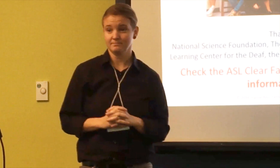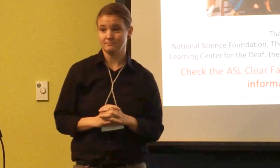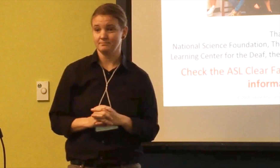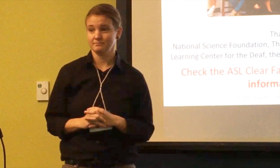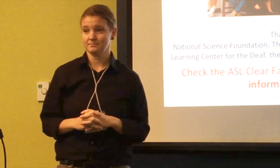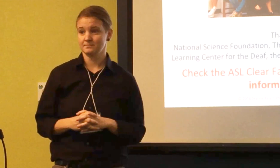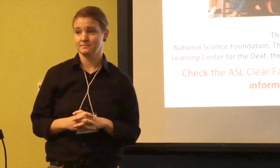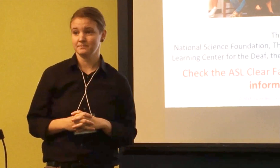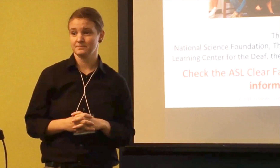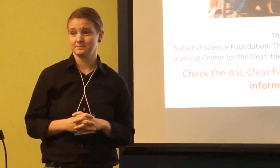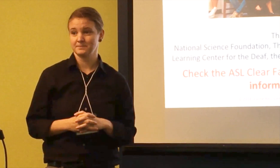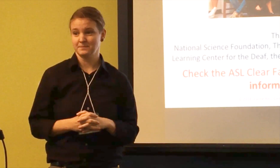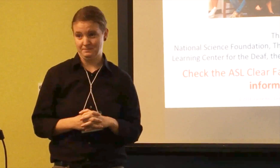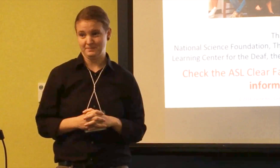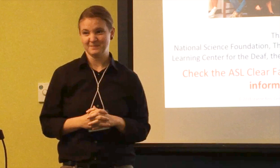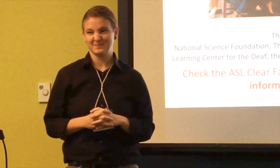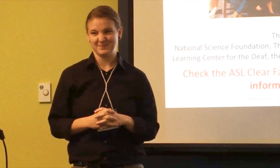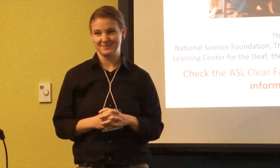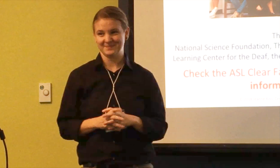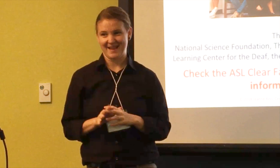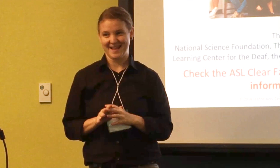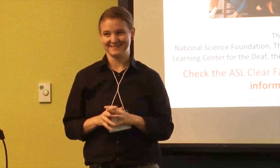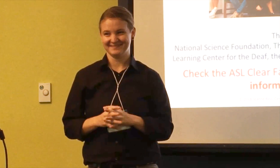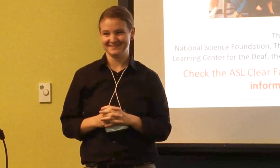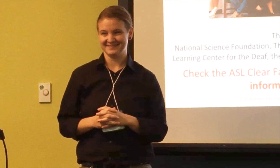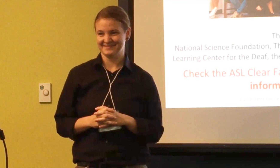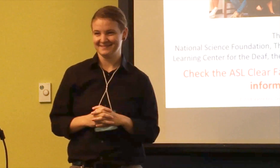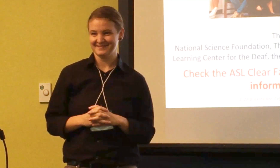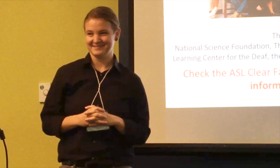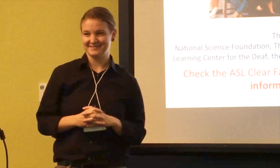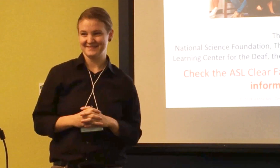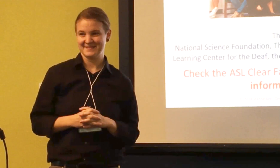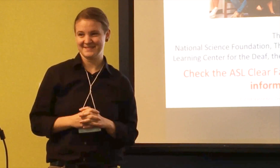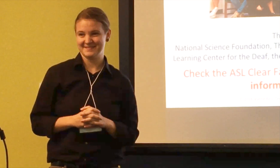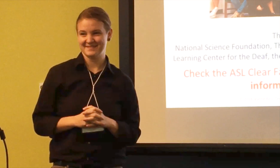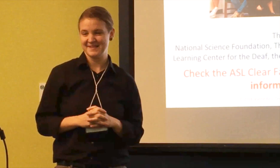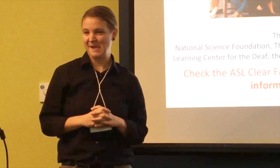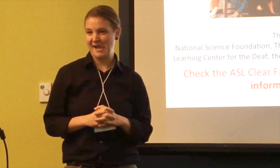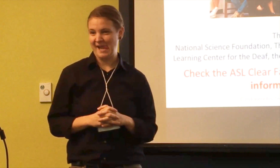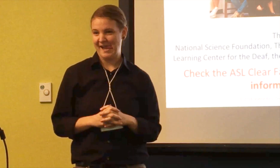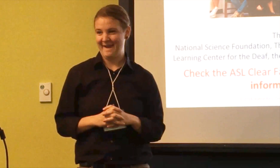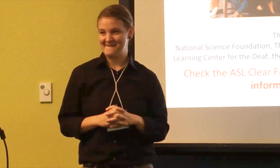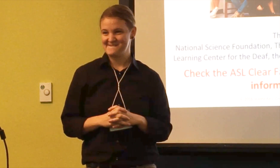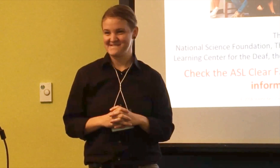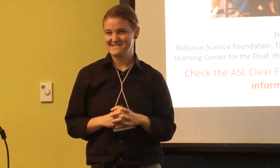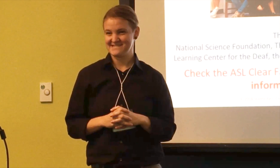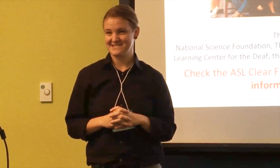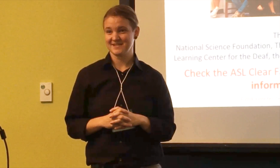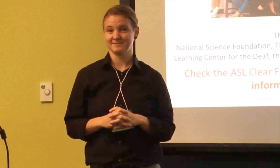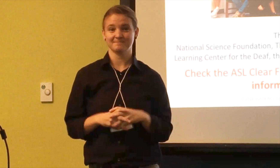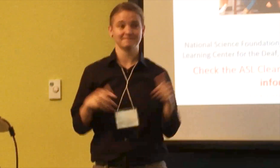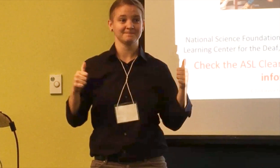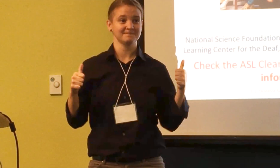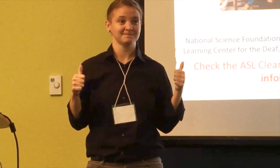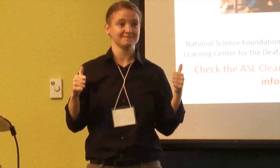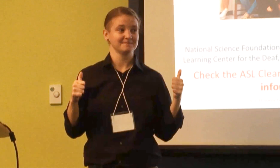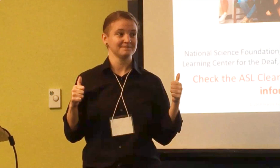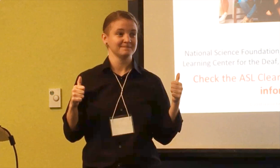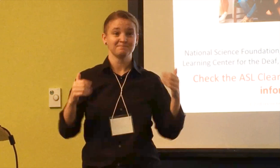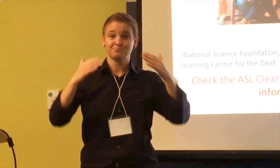experts always, but we're also looking for technical support, video support. So if you have any of those areas of expertise and you find this a